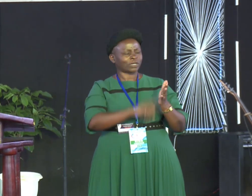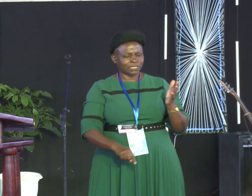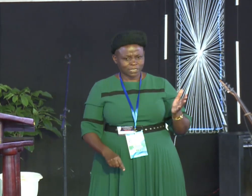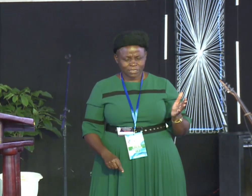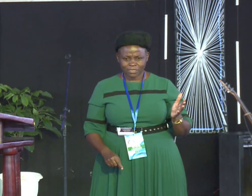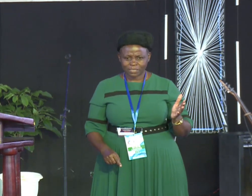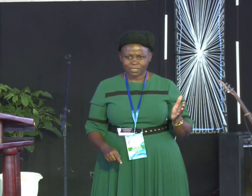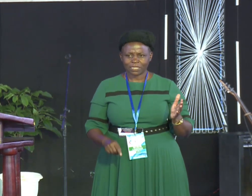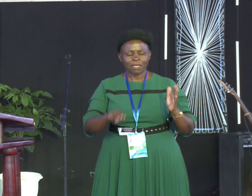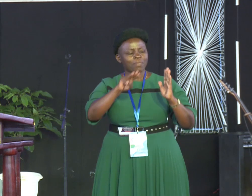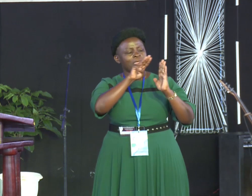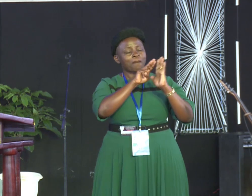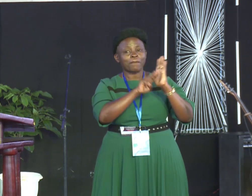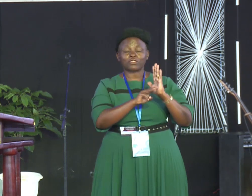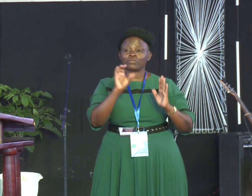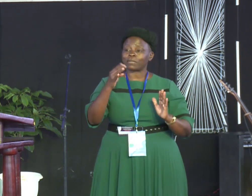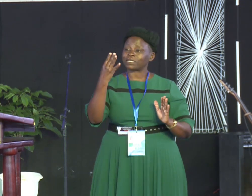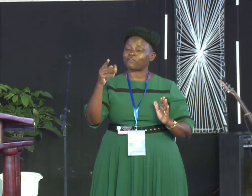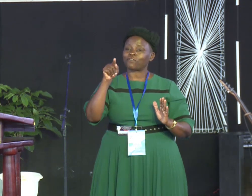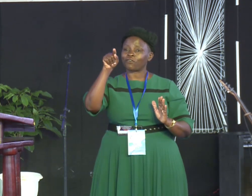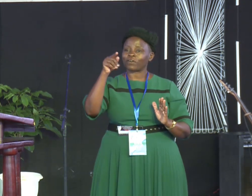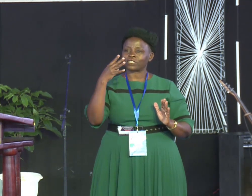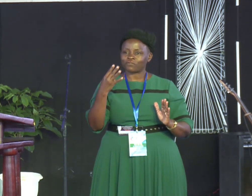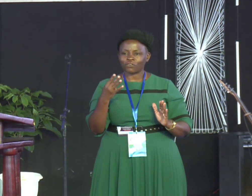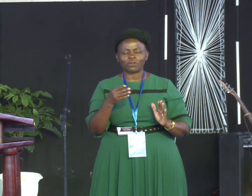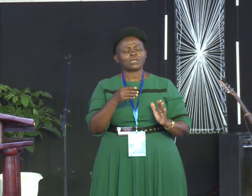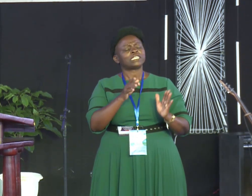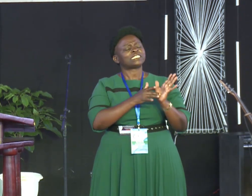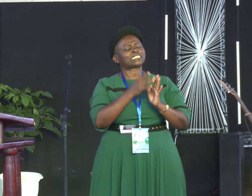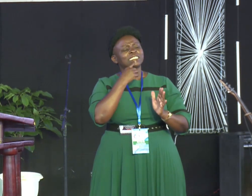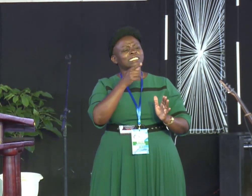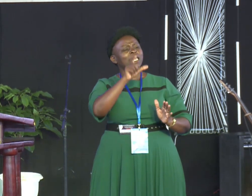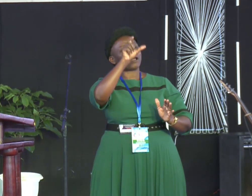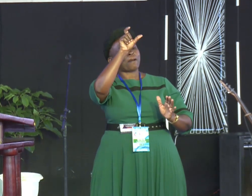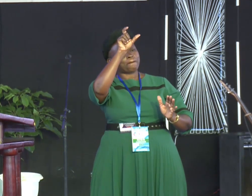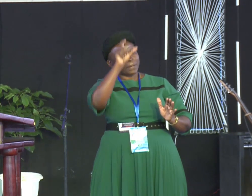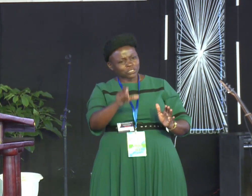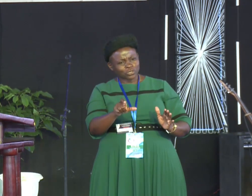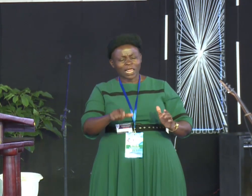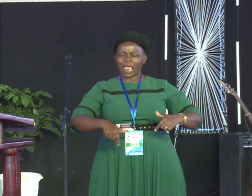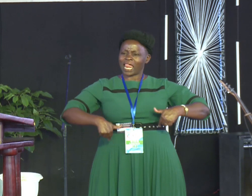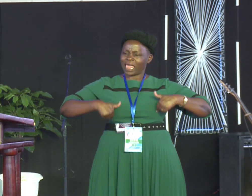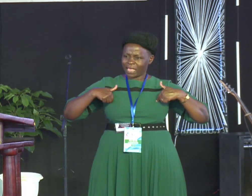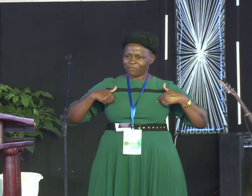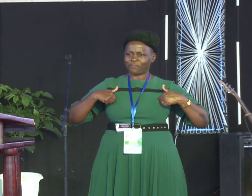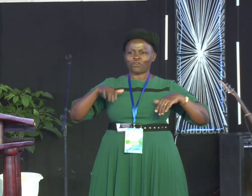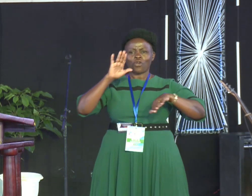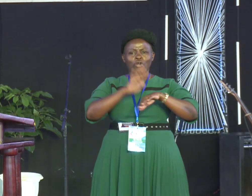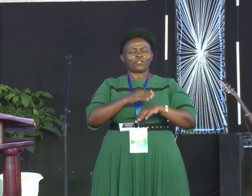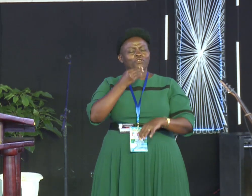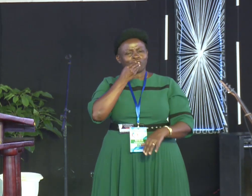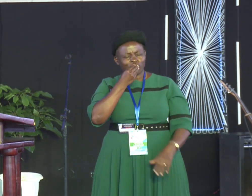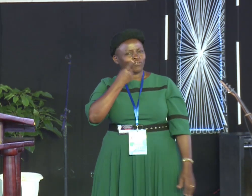spoke these words. Matayo nyanya. Matthew 4:4. Nagamba omuntu. And he said, man. Tabera mulamu lwa